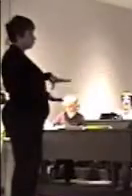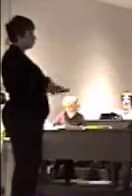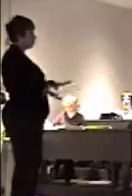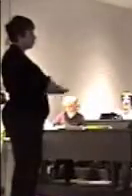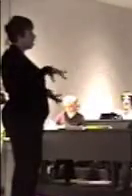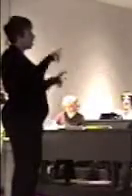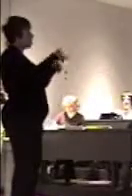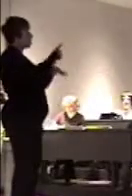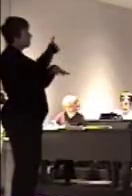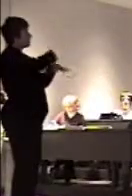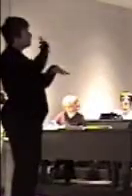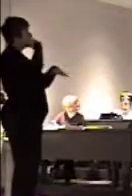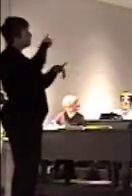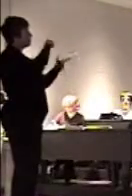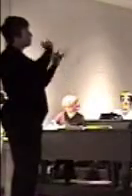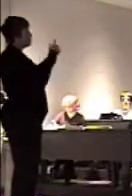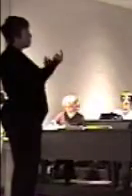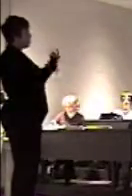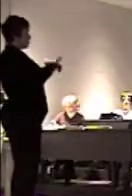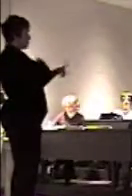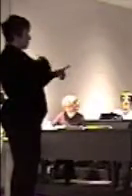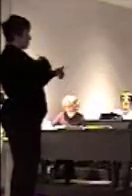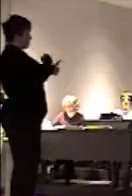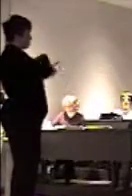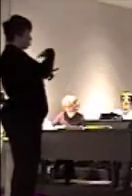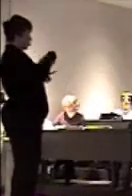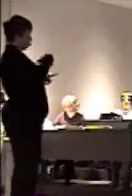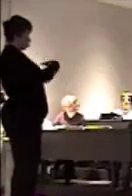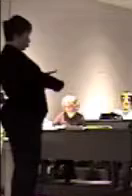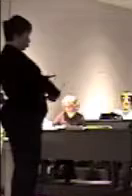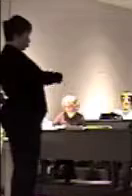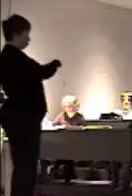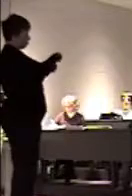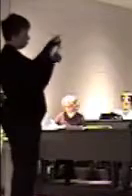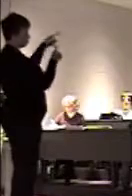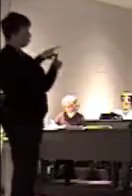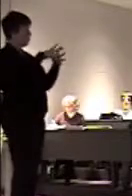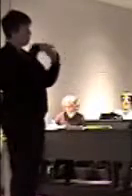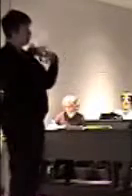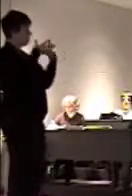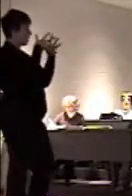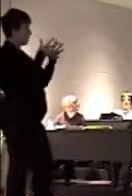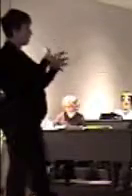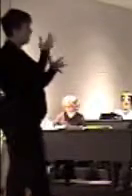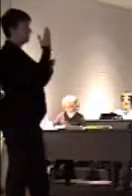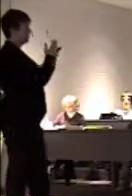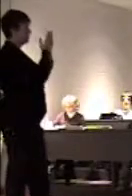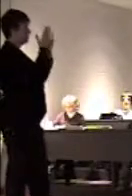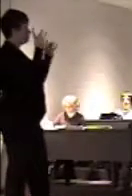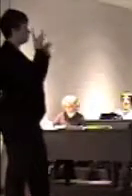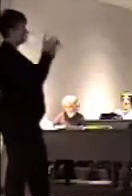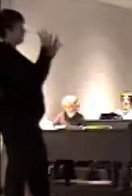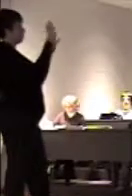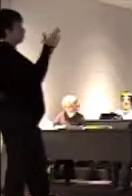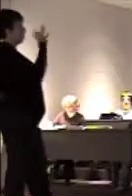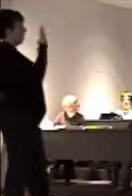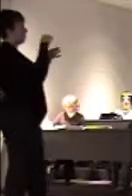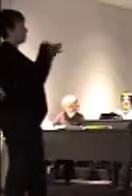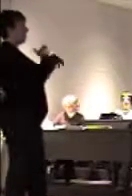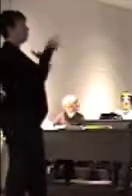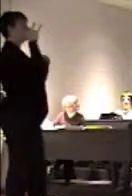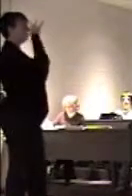And when it was time for him to go from America, from Japan to America, something magical happened in that flight.